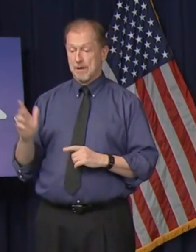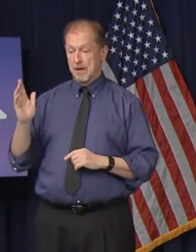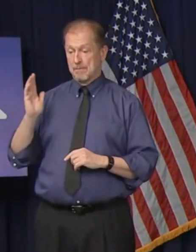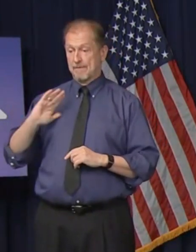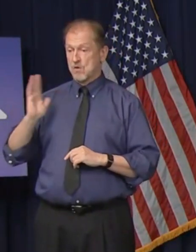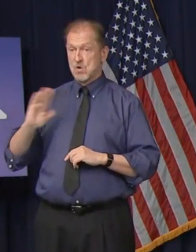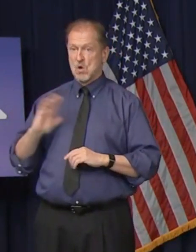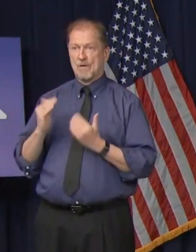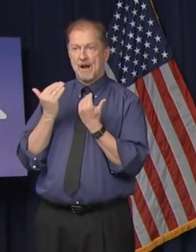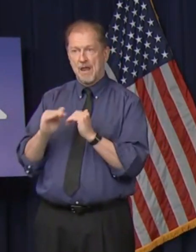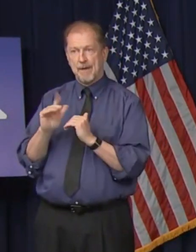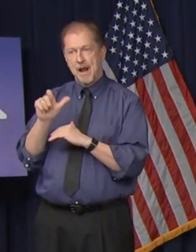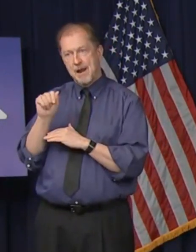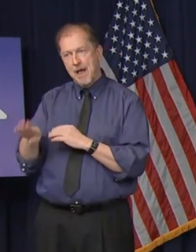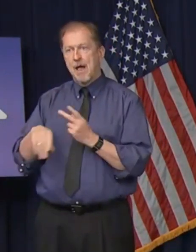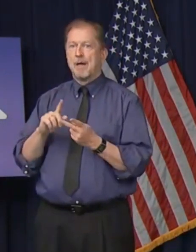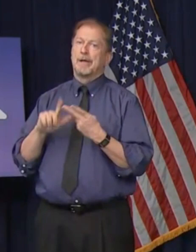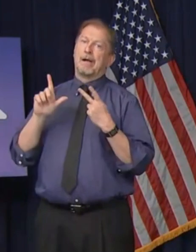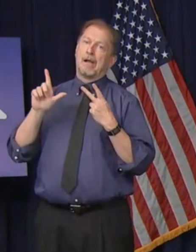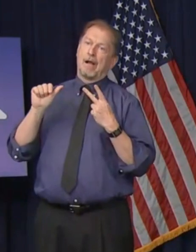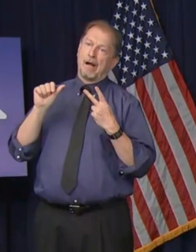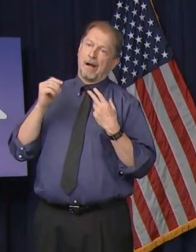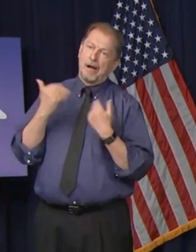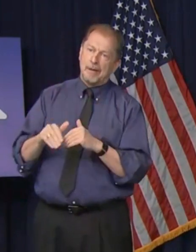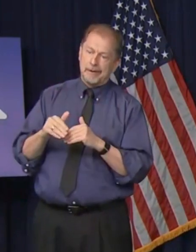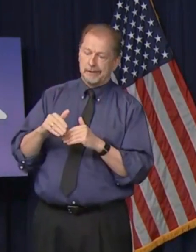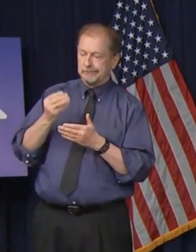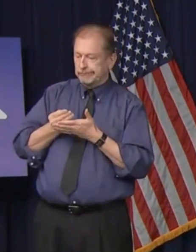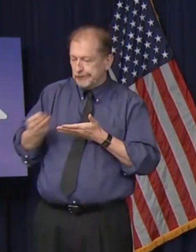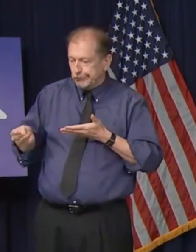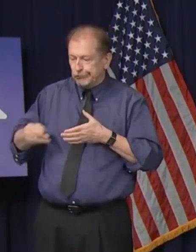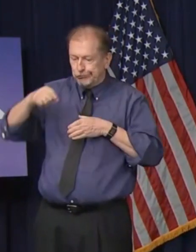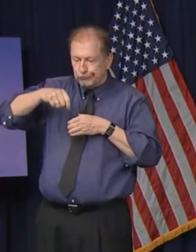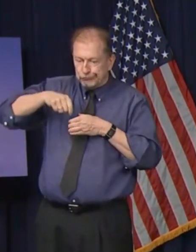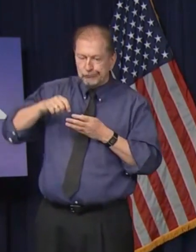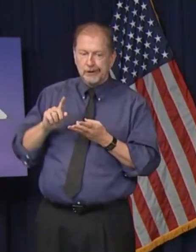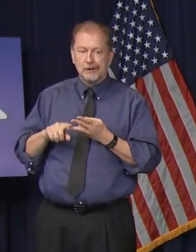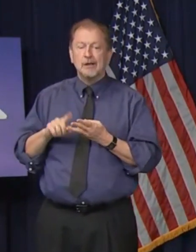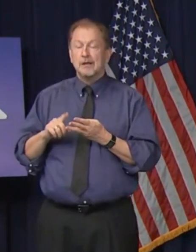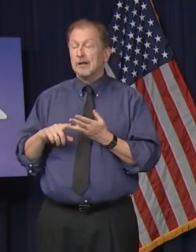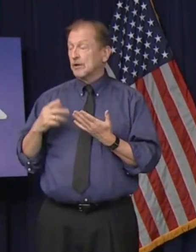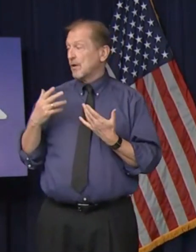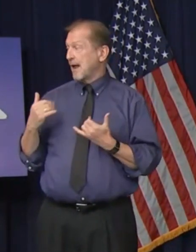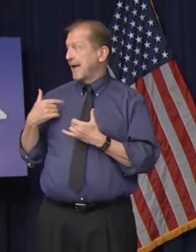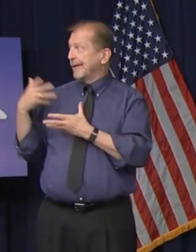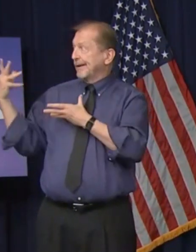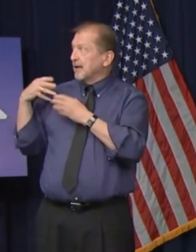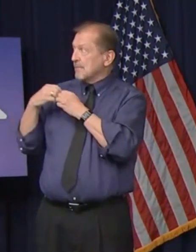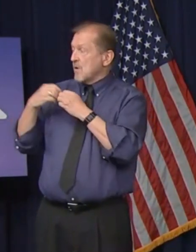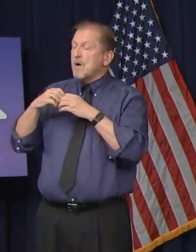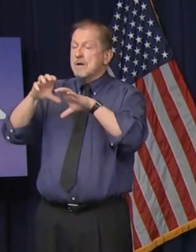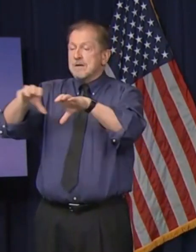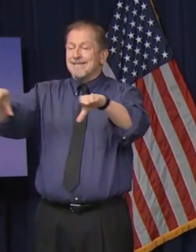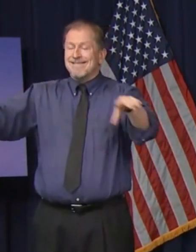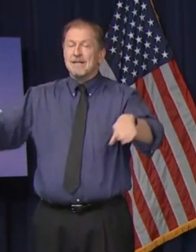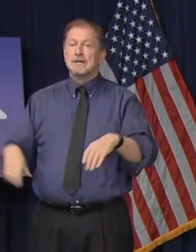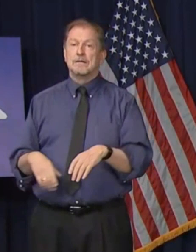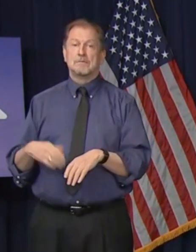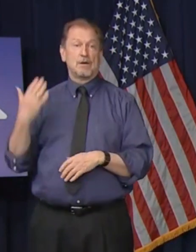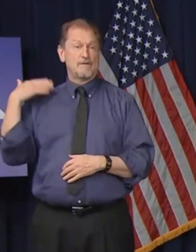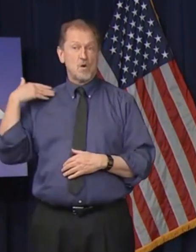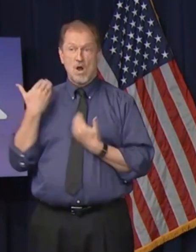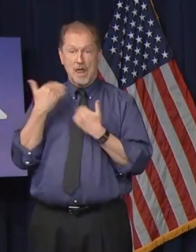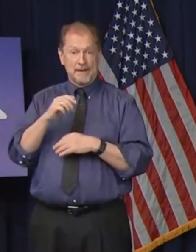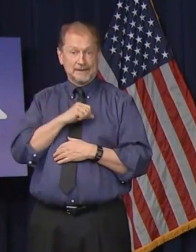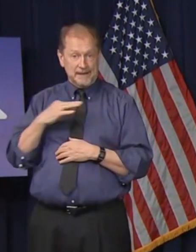the machines, or in some cases we've acquired machines and put them places. And then you have to have the lab technicians,